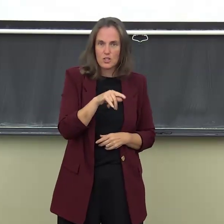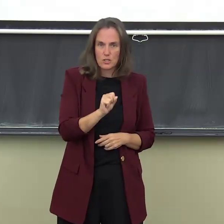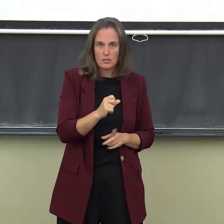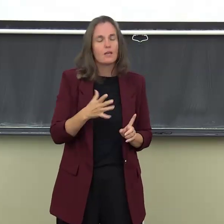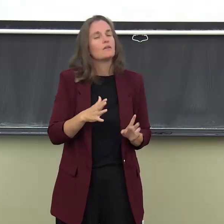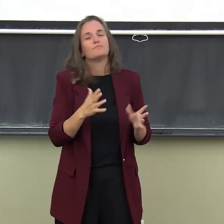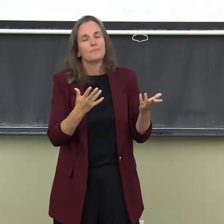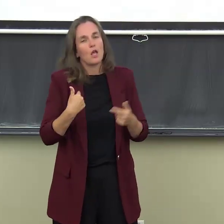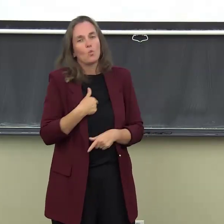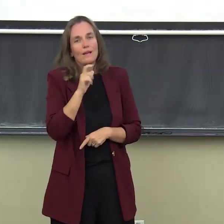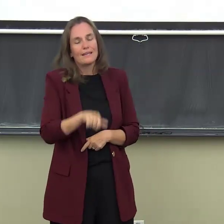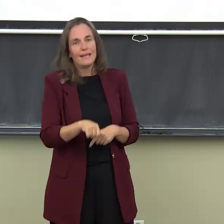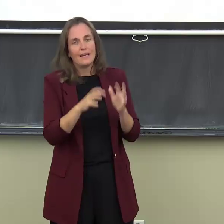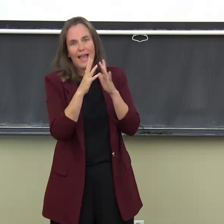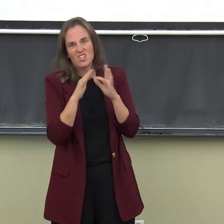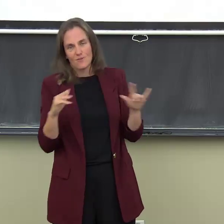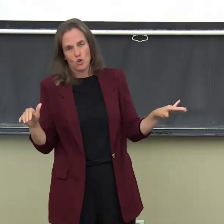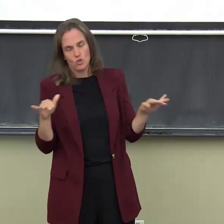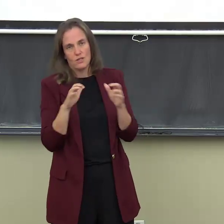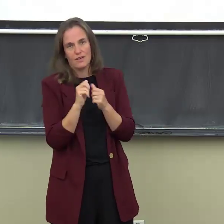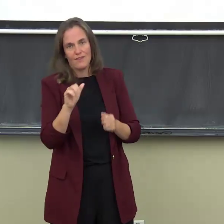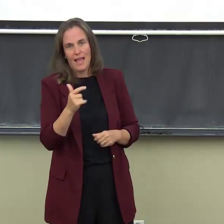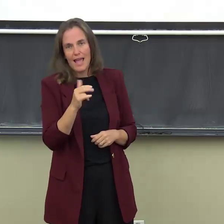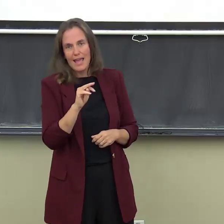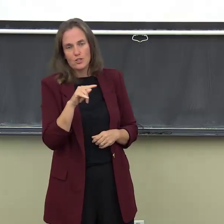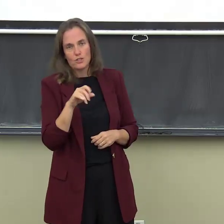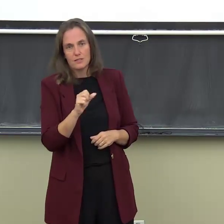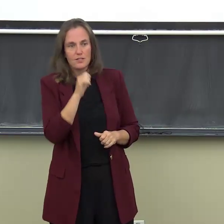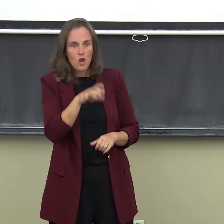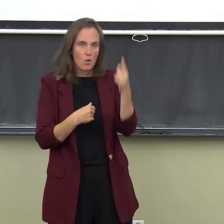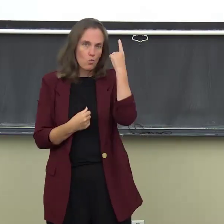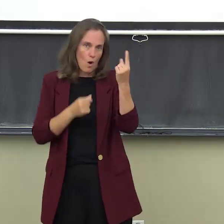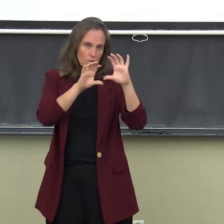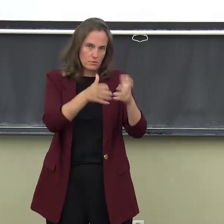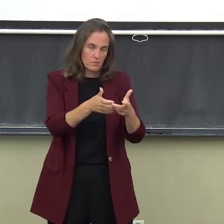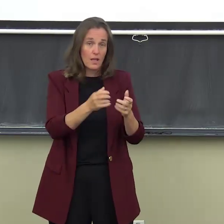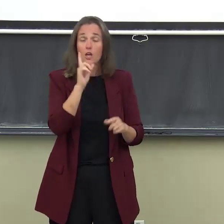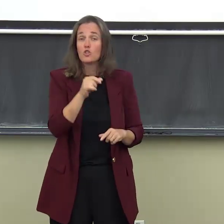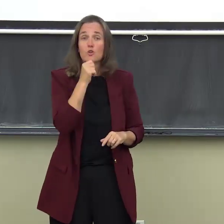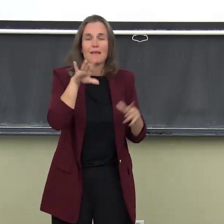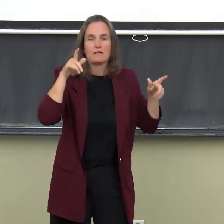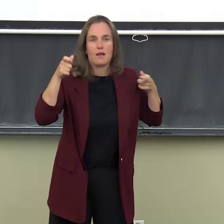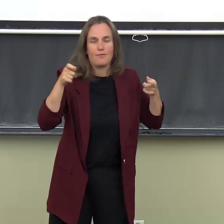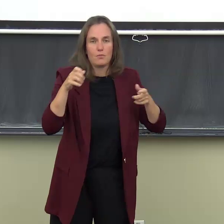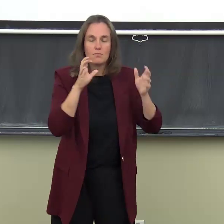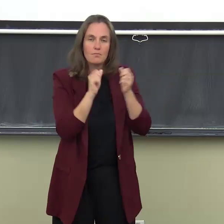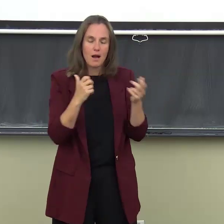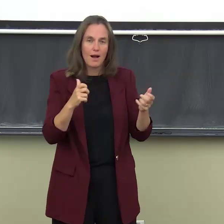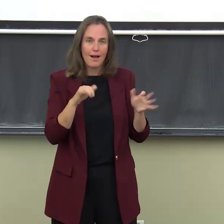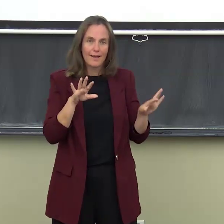aren't any there's not a hierarchical set. It shouldn't be governed by economies of